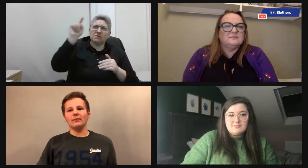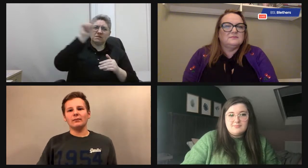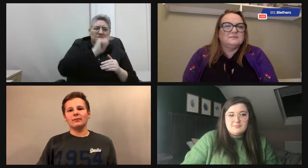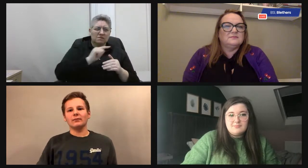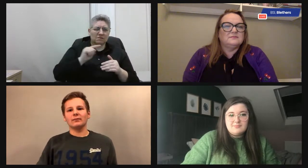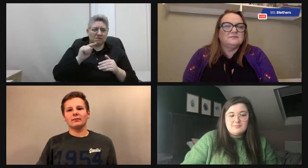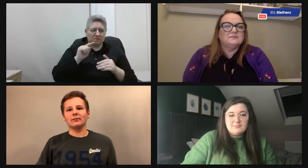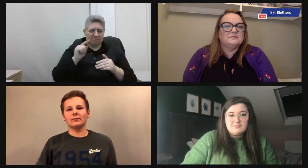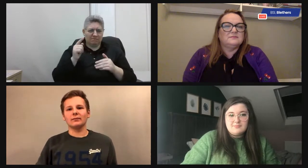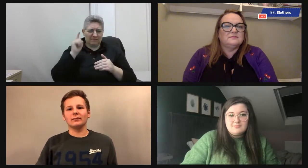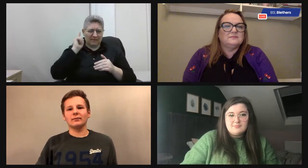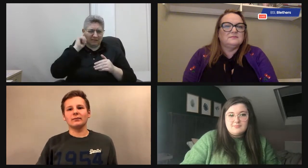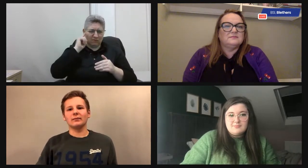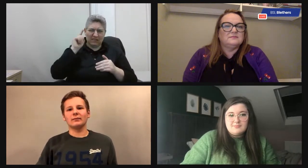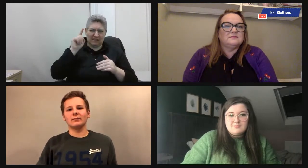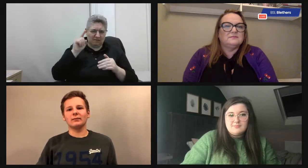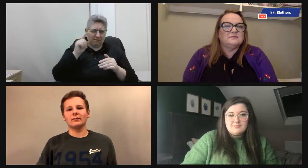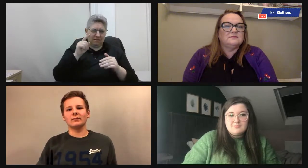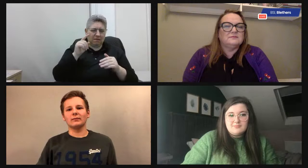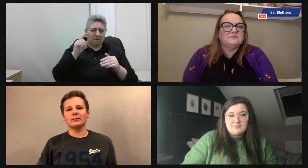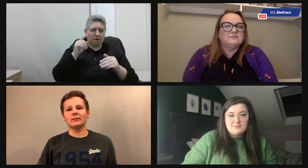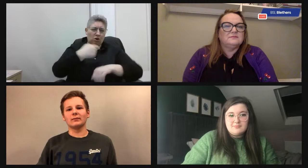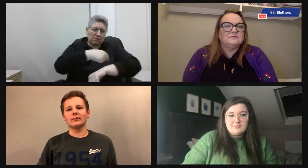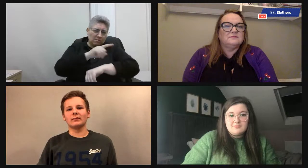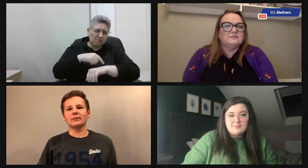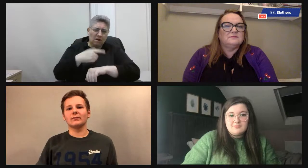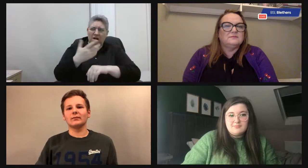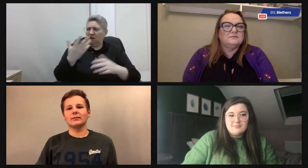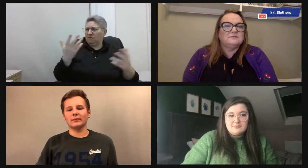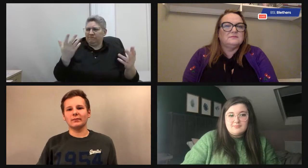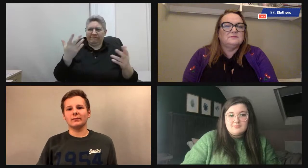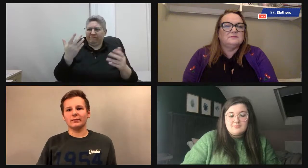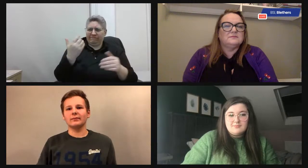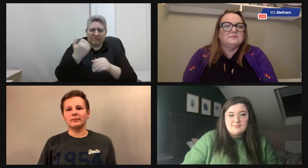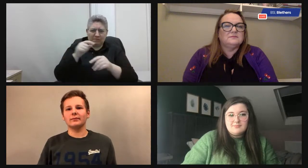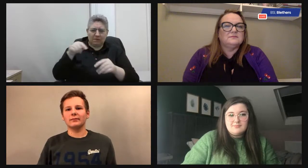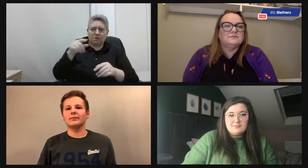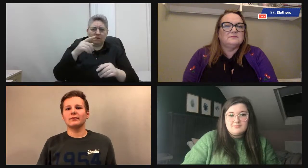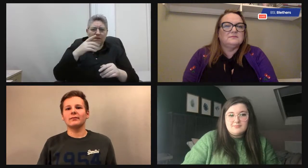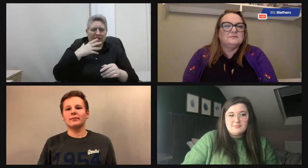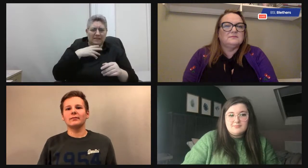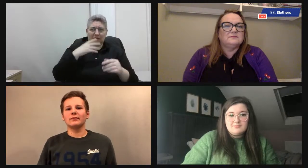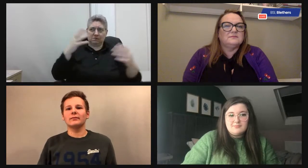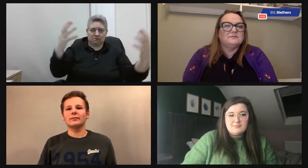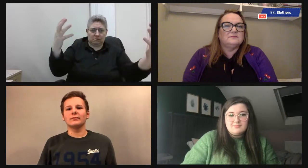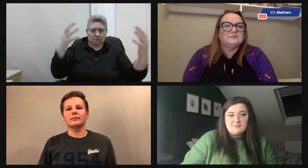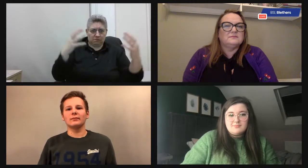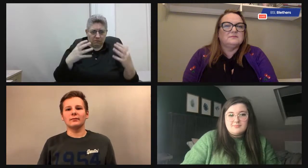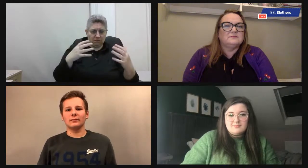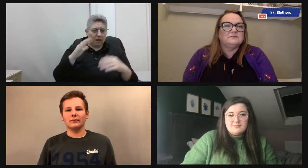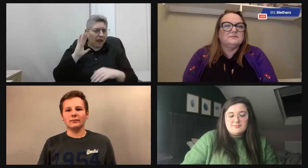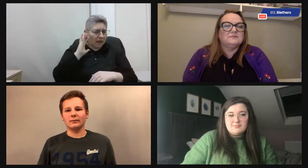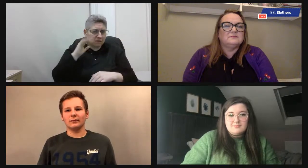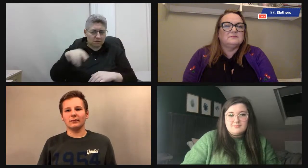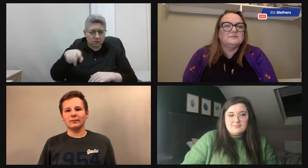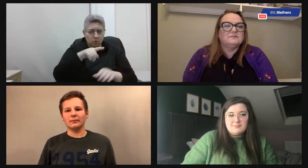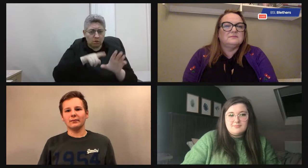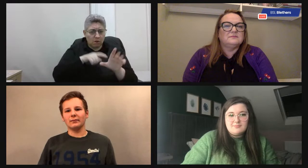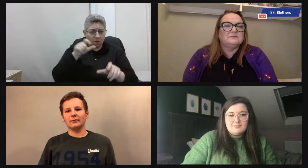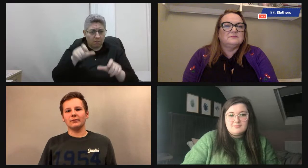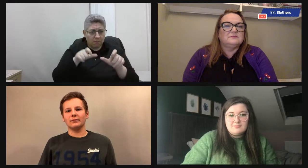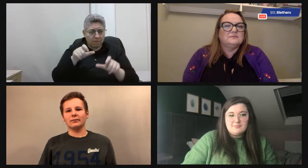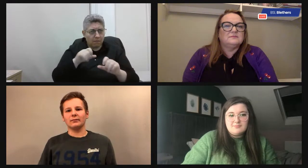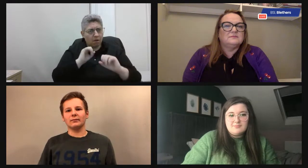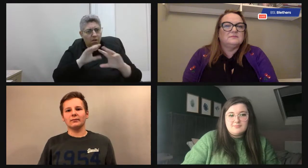important. So do you think that mental health services that are provided by hearing people, such as in hospitals and so